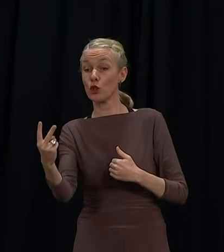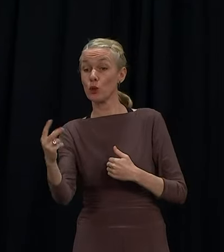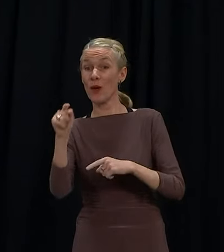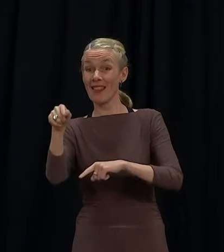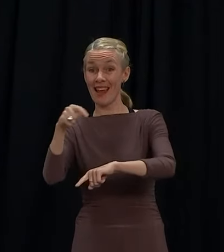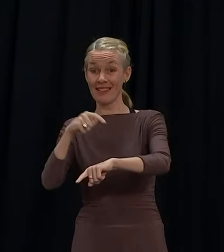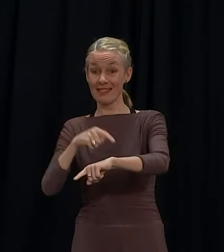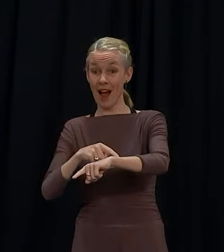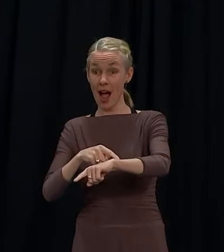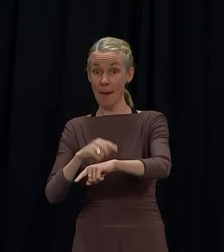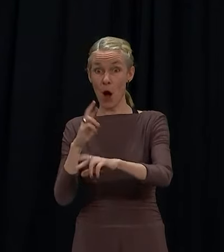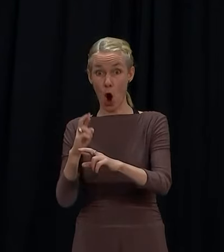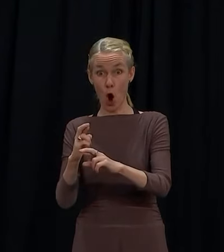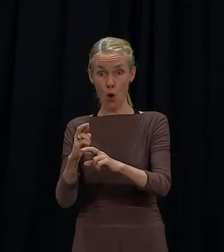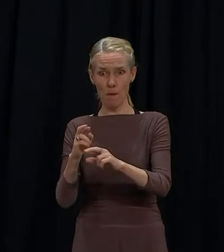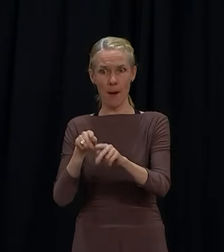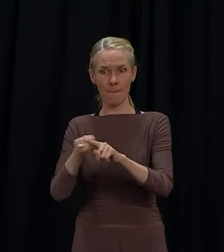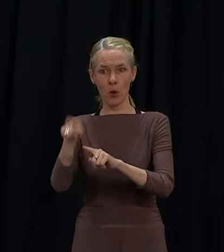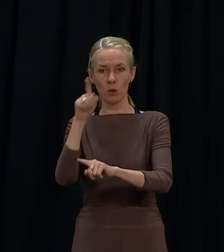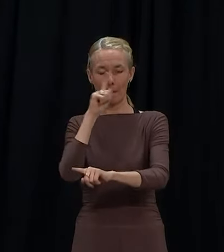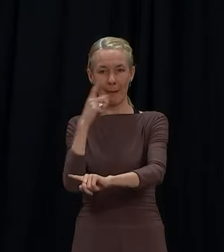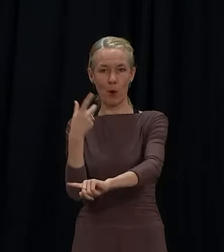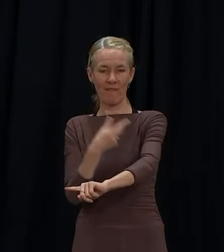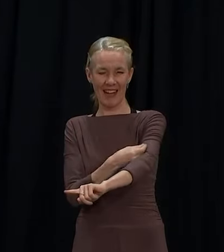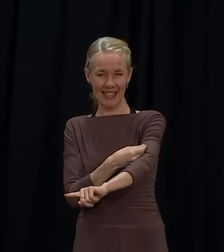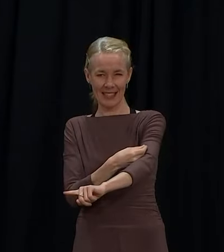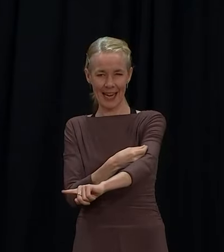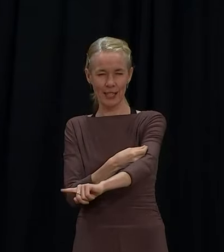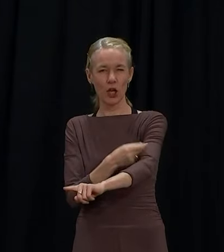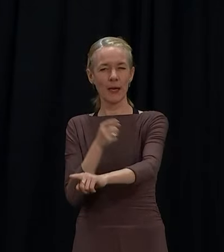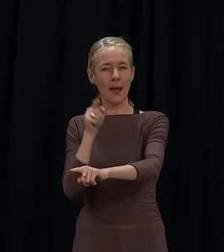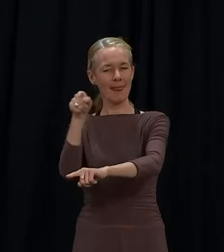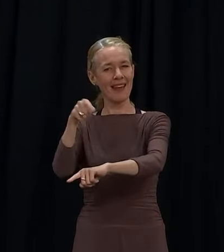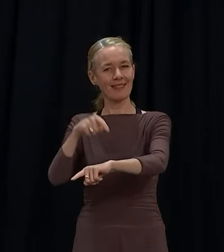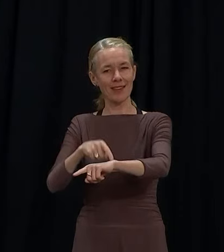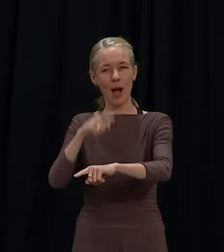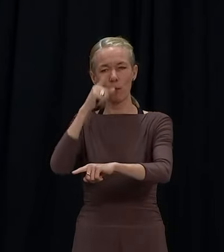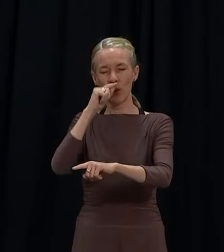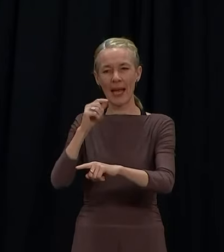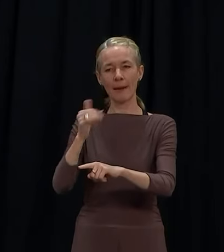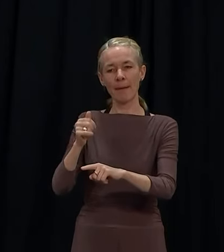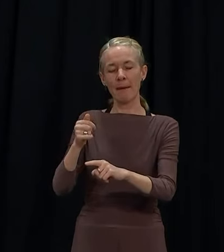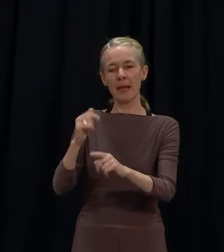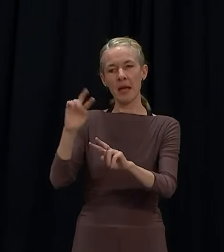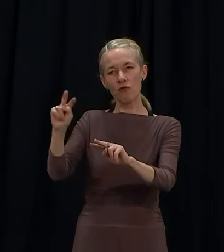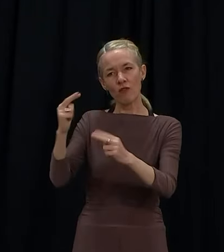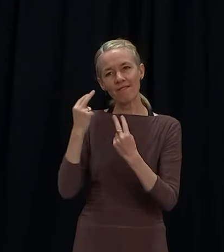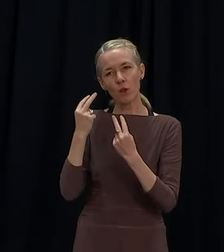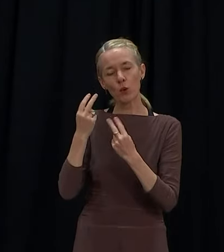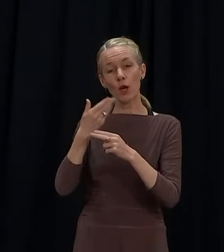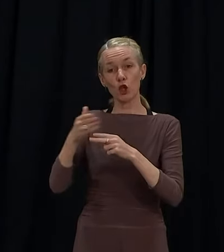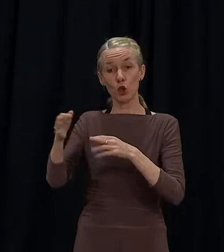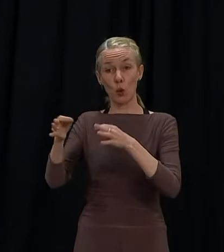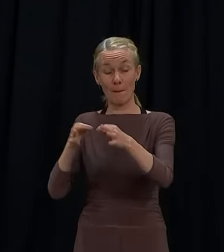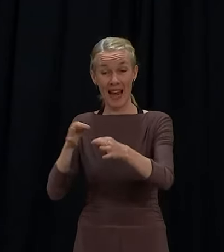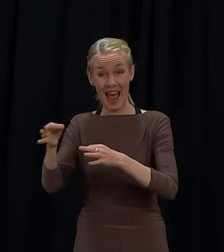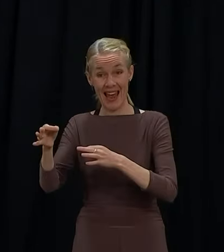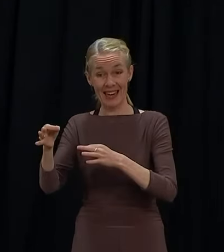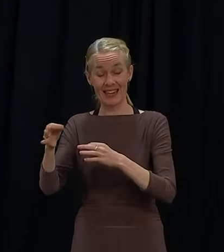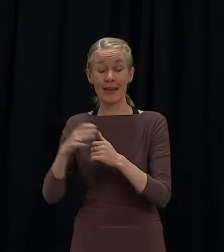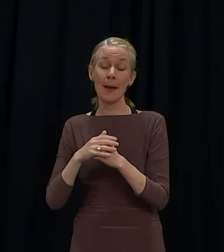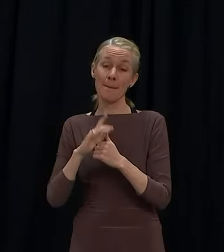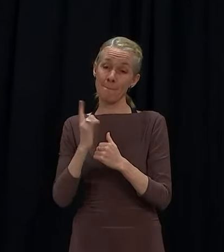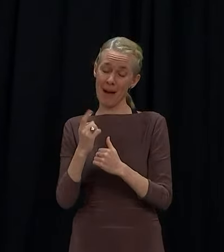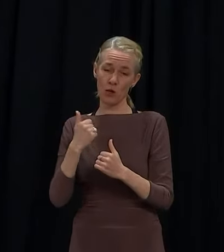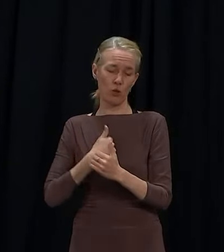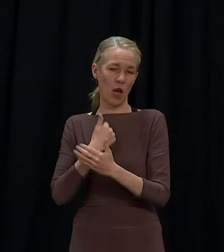our plans. But it will always be based on those measures. How do we save lives, live as normally as possible, and keep our economy ticking along